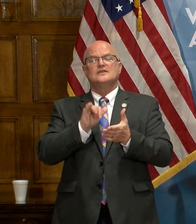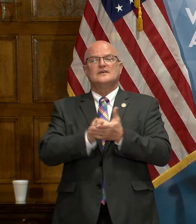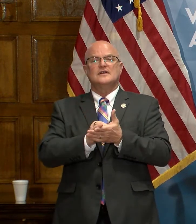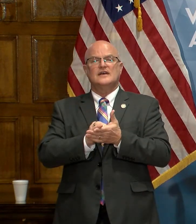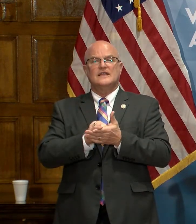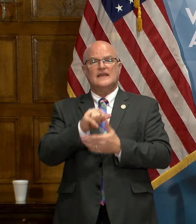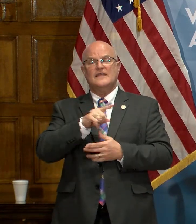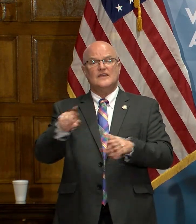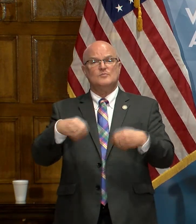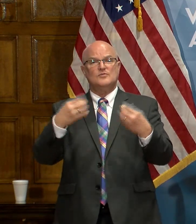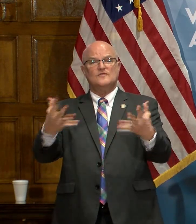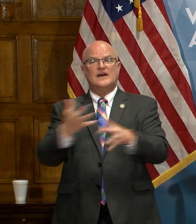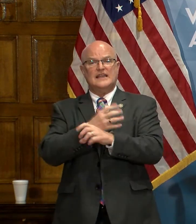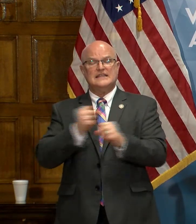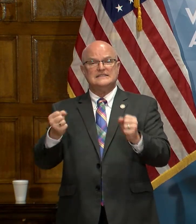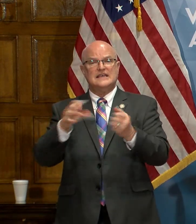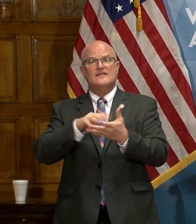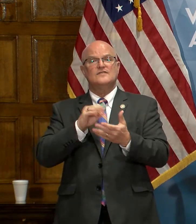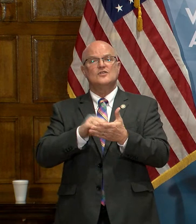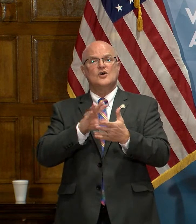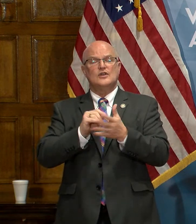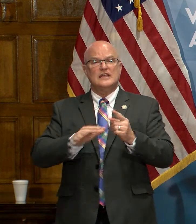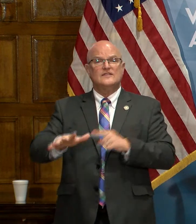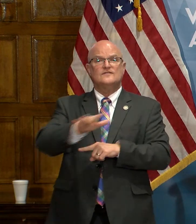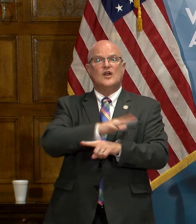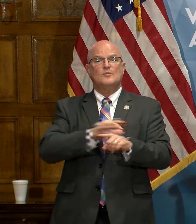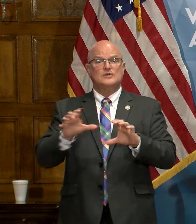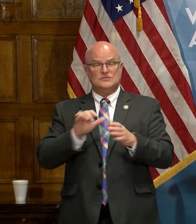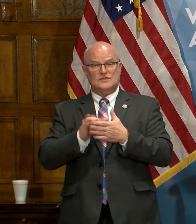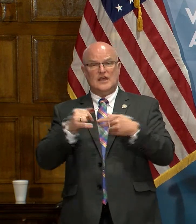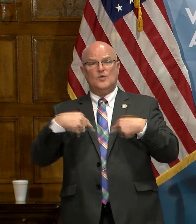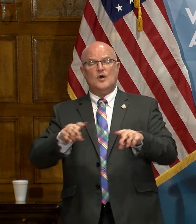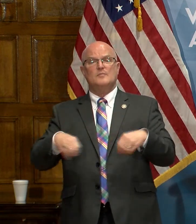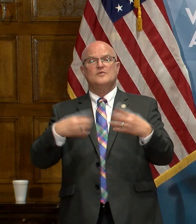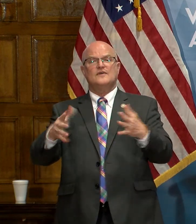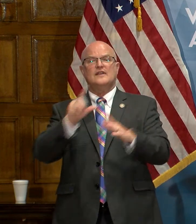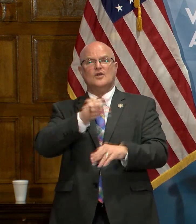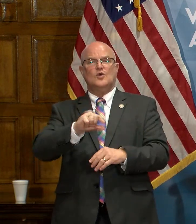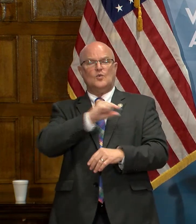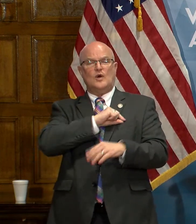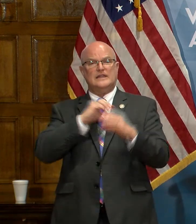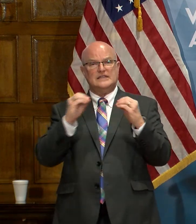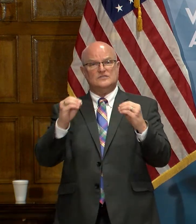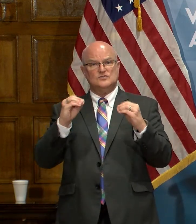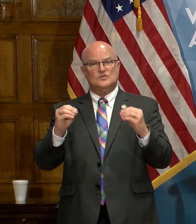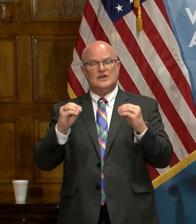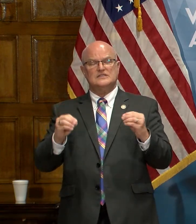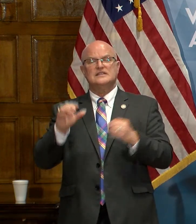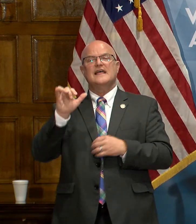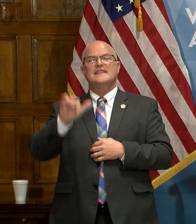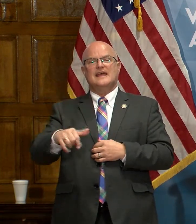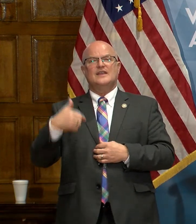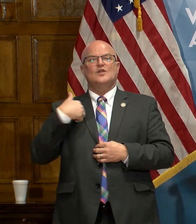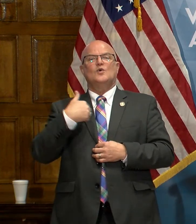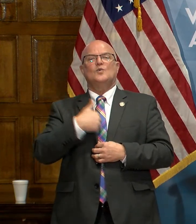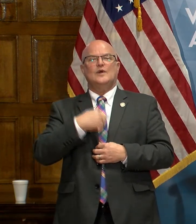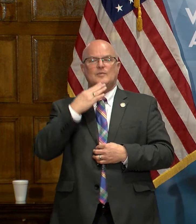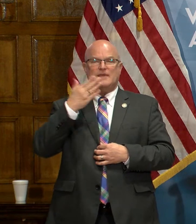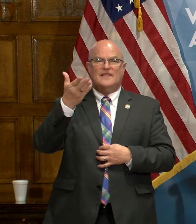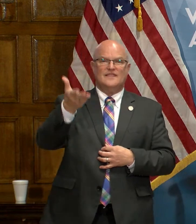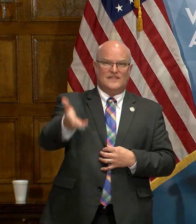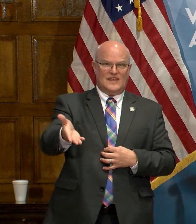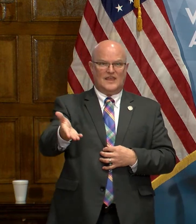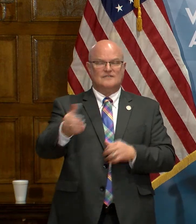that they are providing a safe learning environment, but being able to do that while providing quality instruction, that we will be there